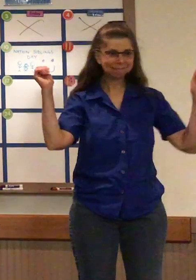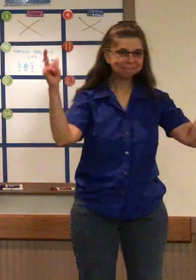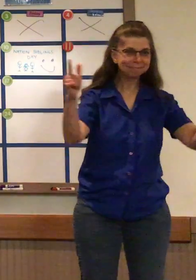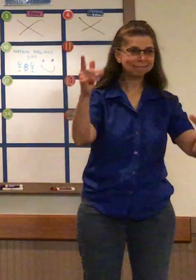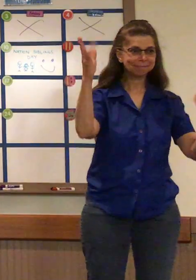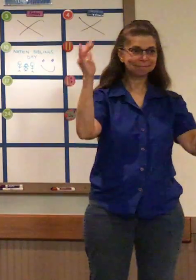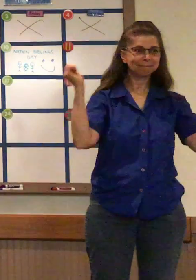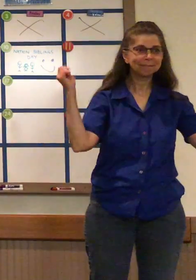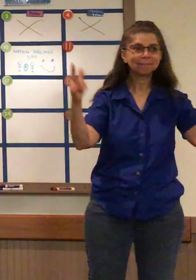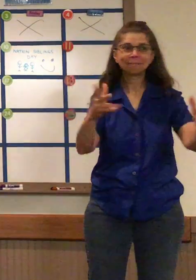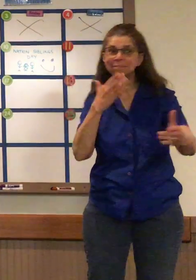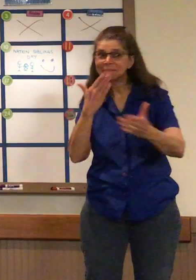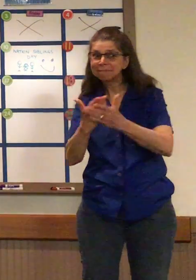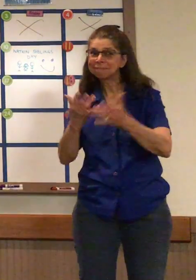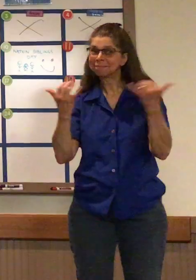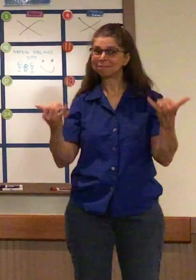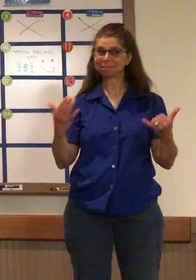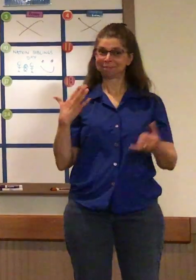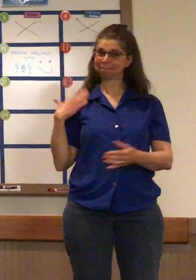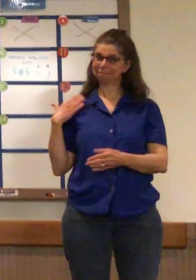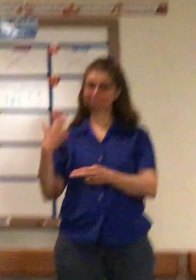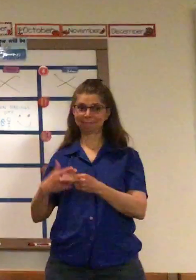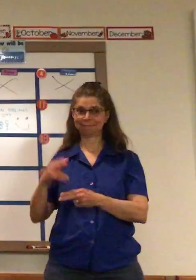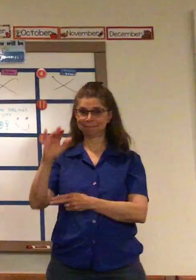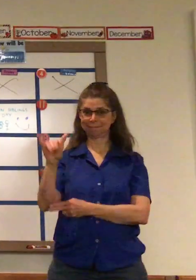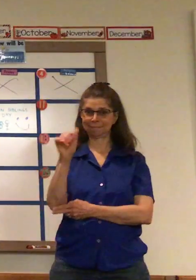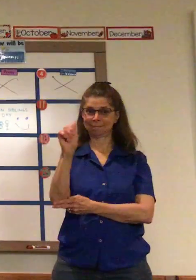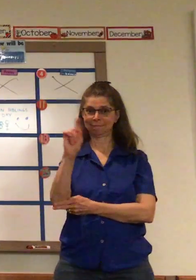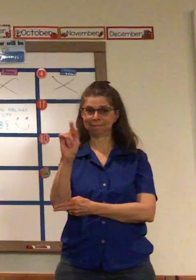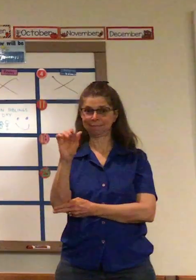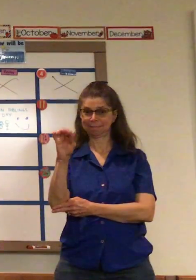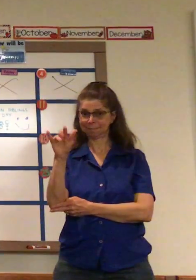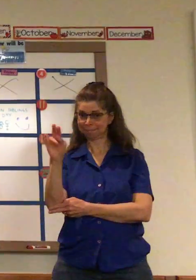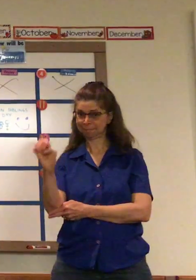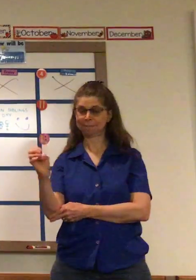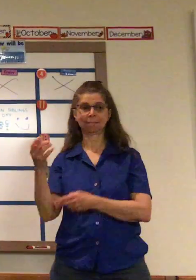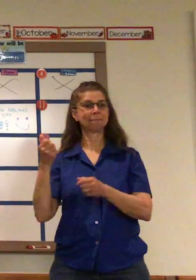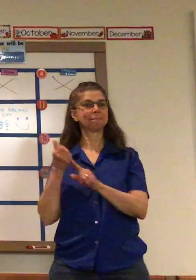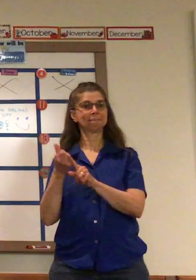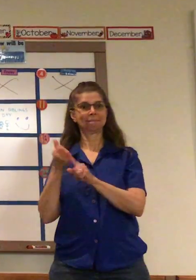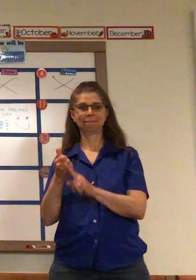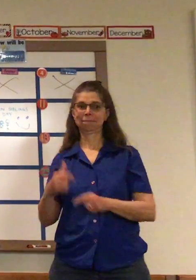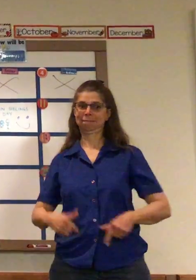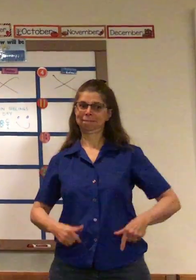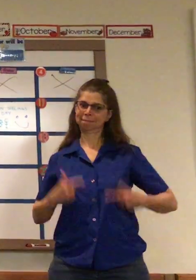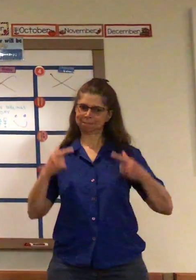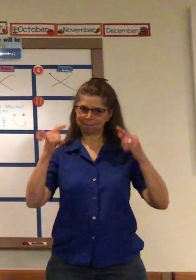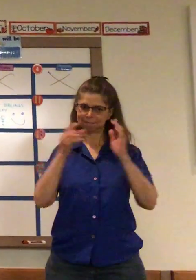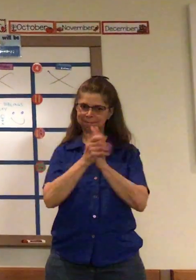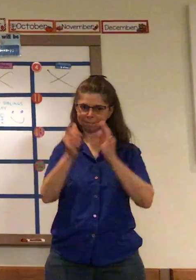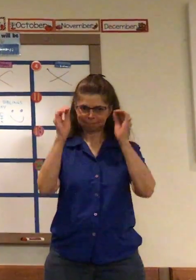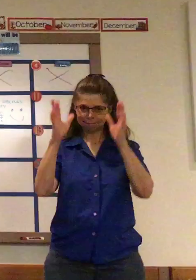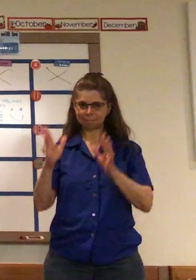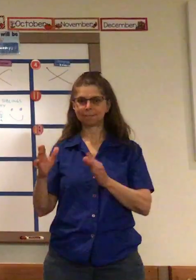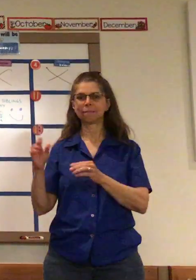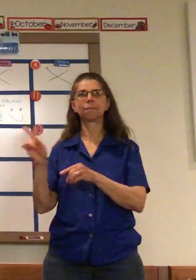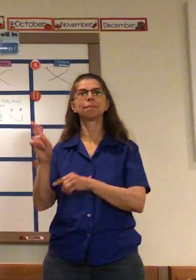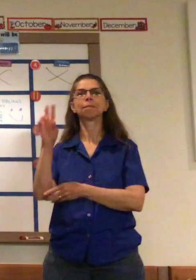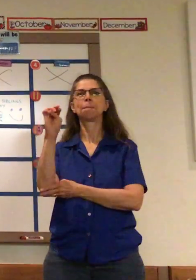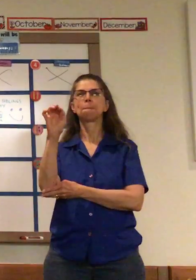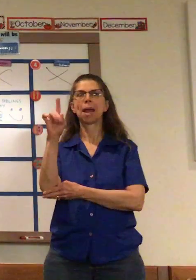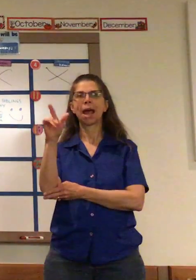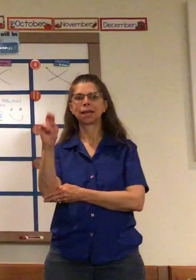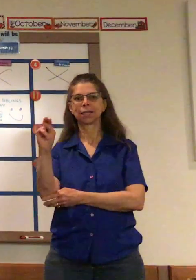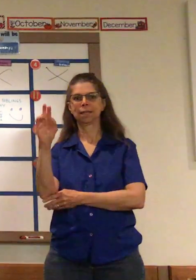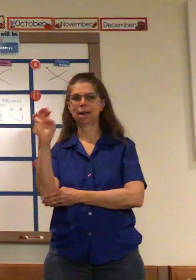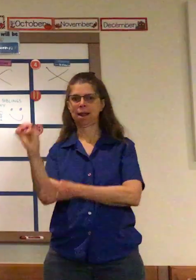Hope everyone's doing good today. My name is Jasmine. I am the life skills teacher at Madison Elementary, and I have a friend